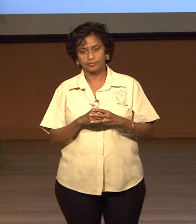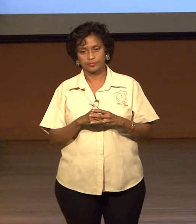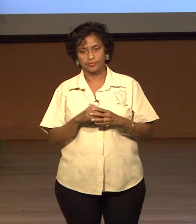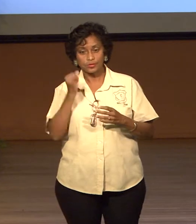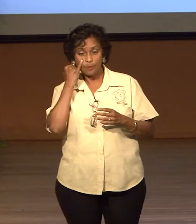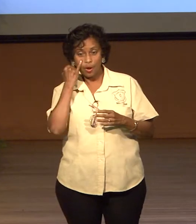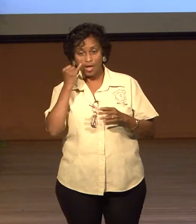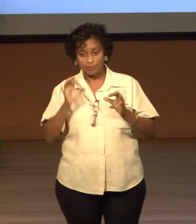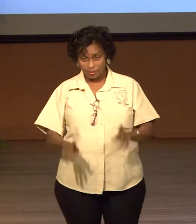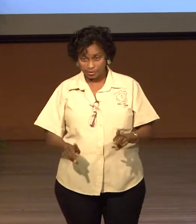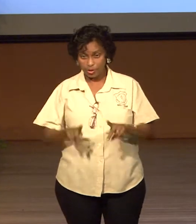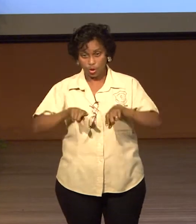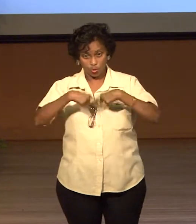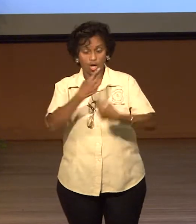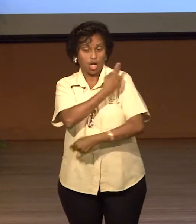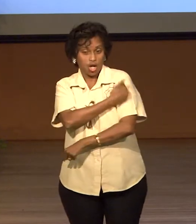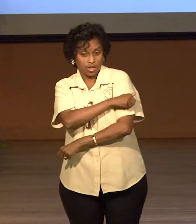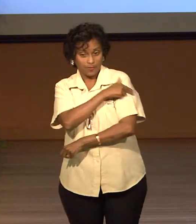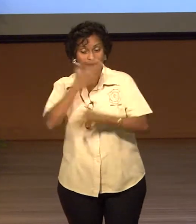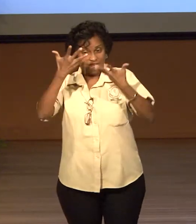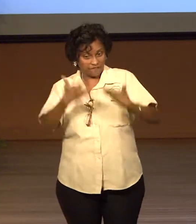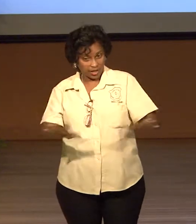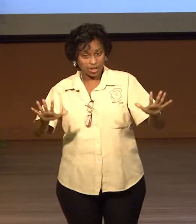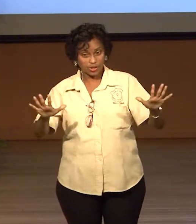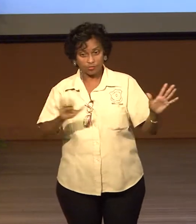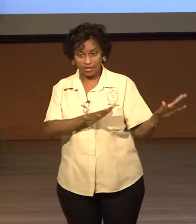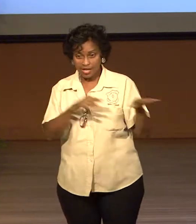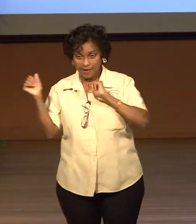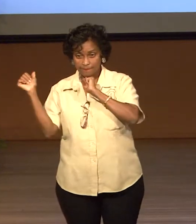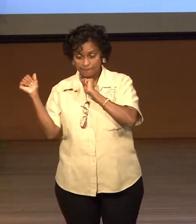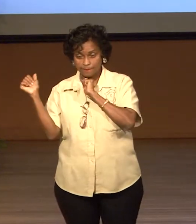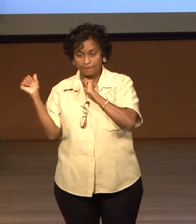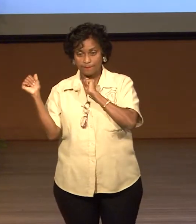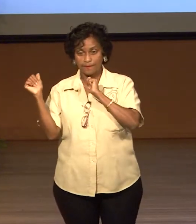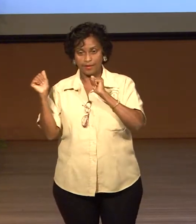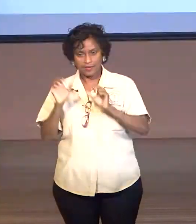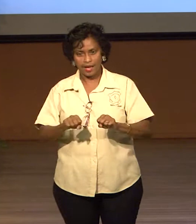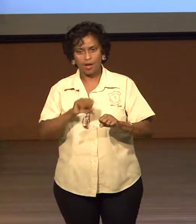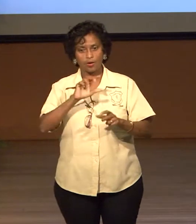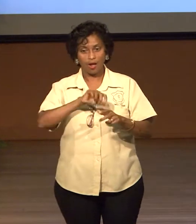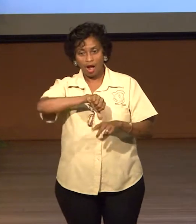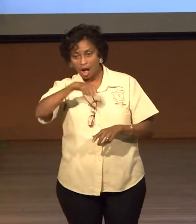hospital, can they go to the clinic, to any clinic outside?